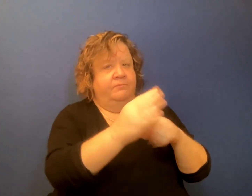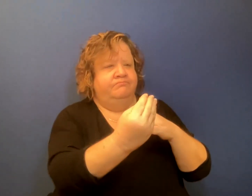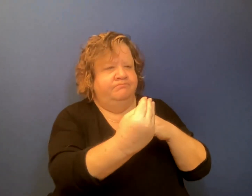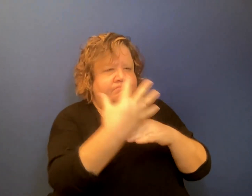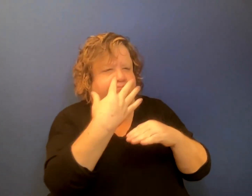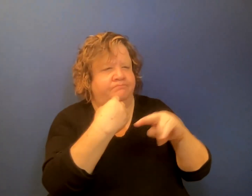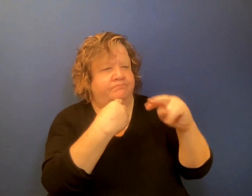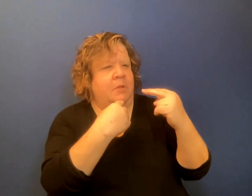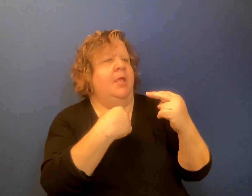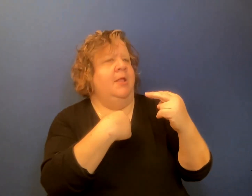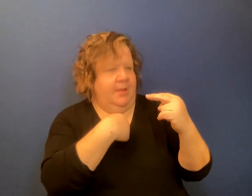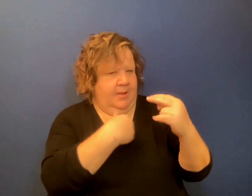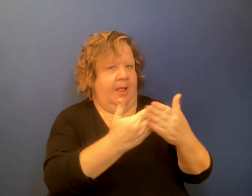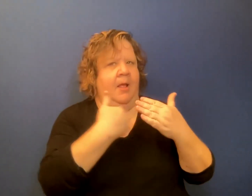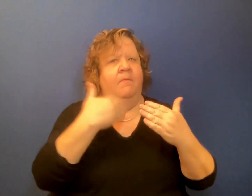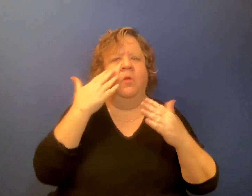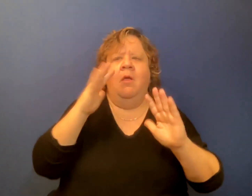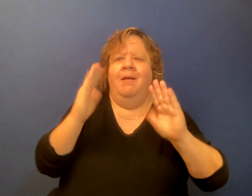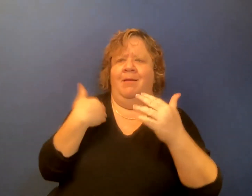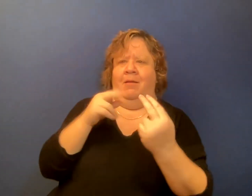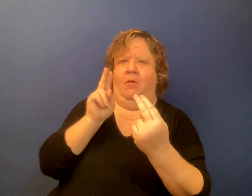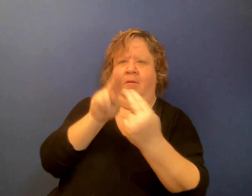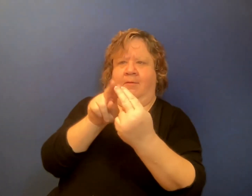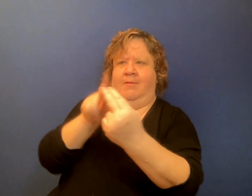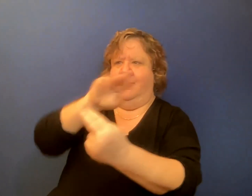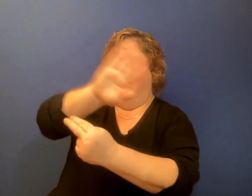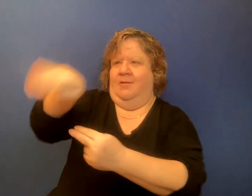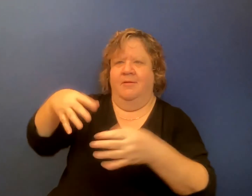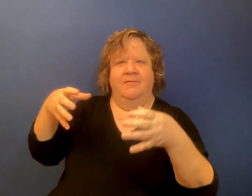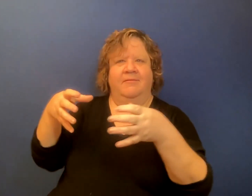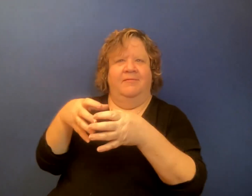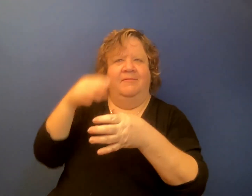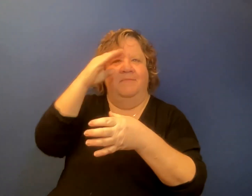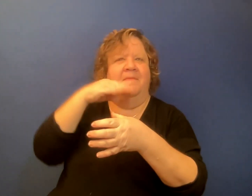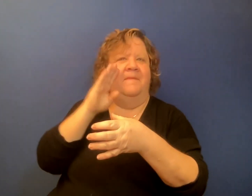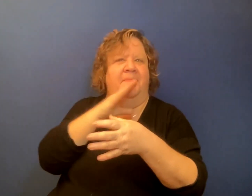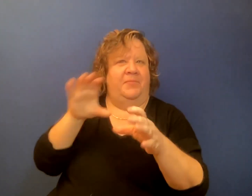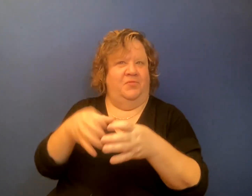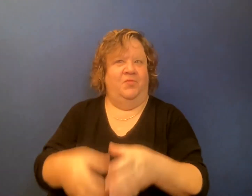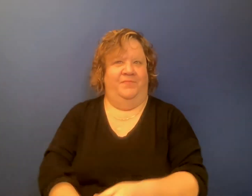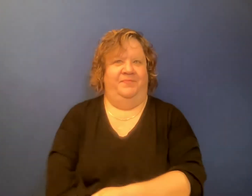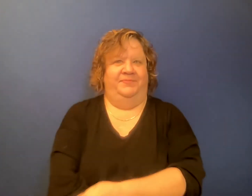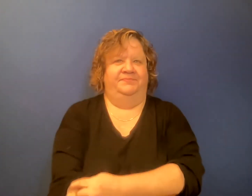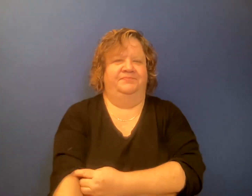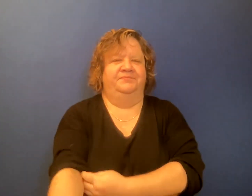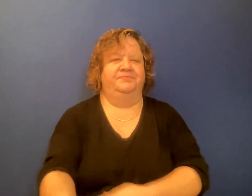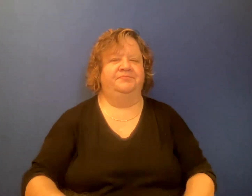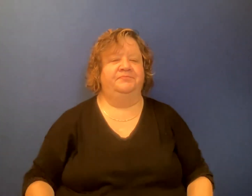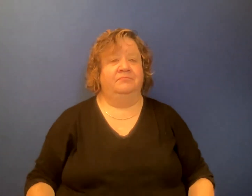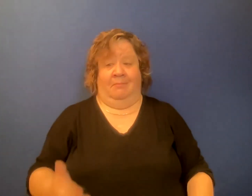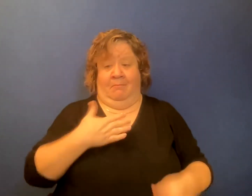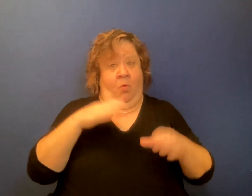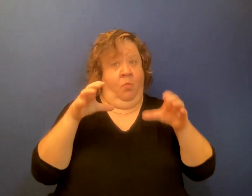For sure, the people will come to the workshop, the youth and children will be chaperoned. And if they do come with parents, we